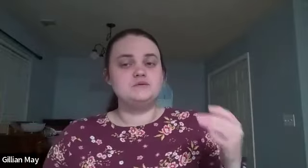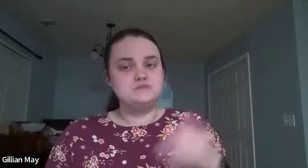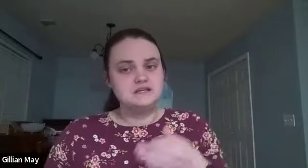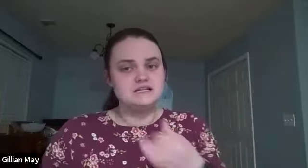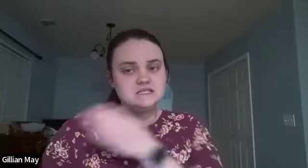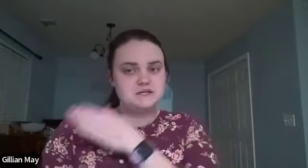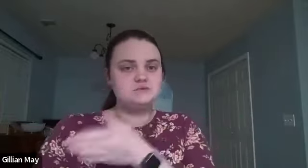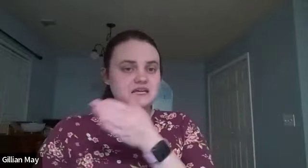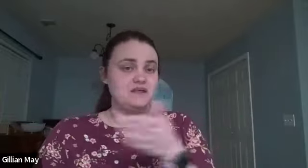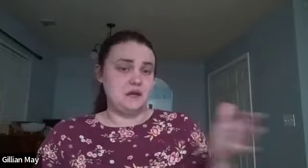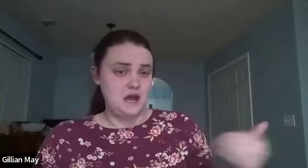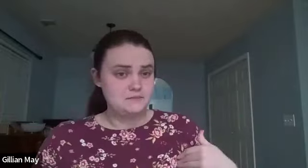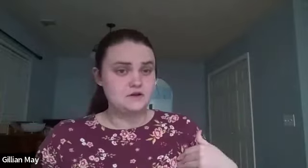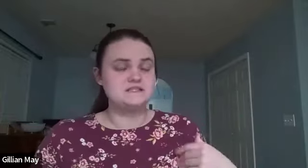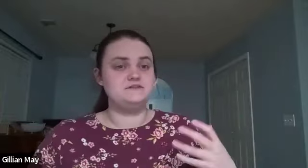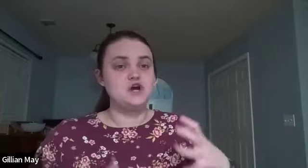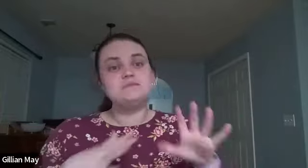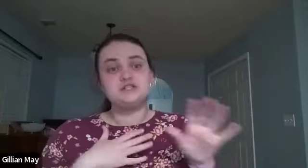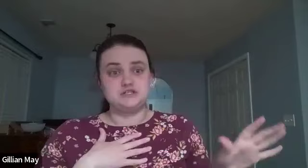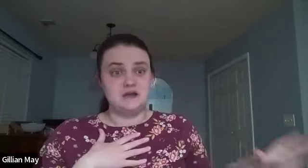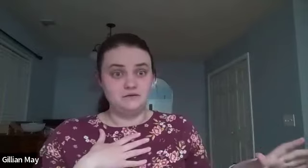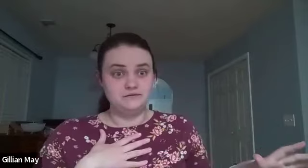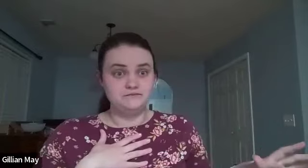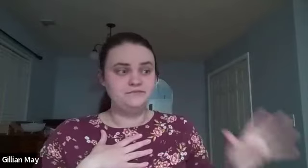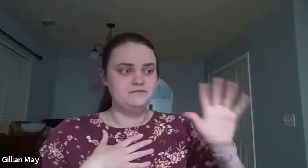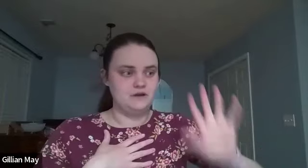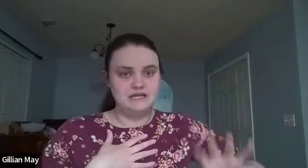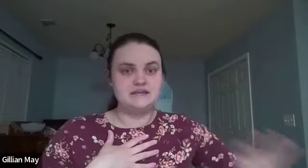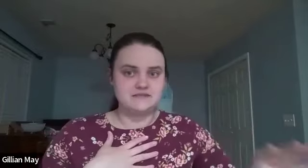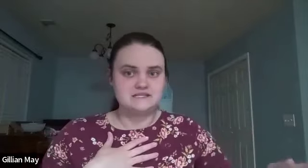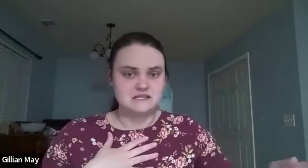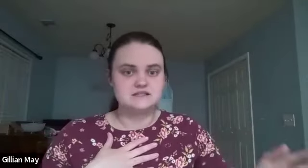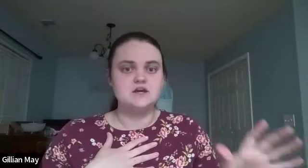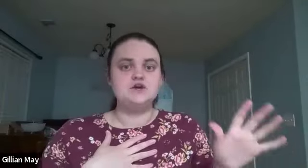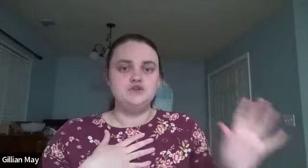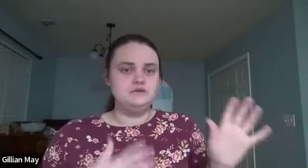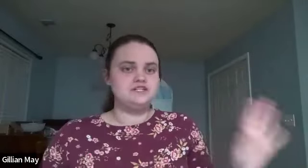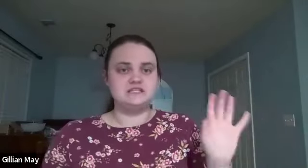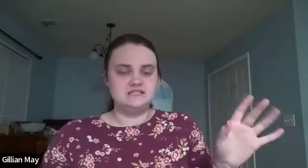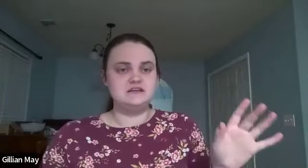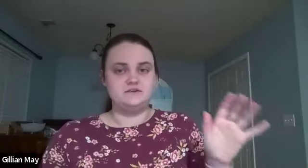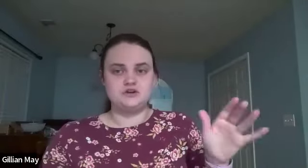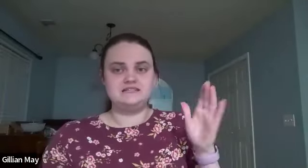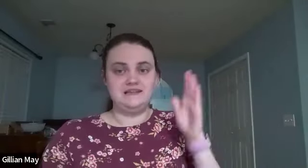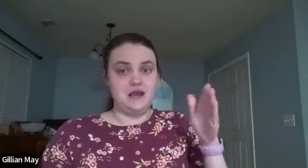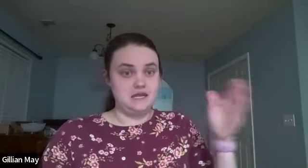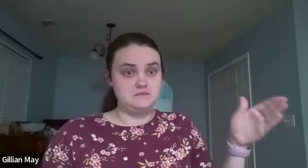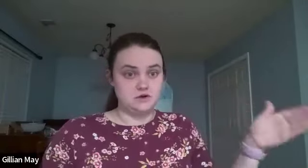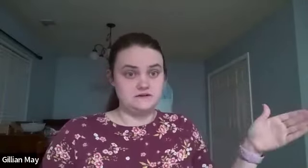what's really nice, especially with saying like I'm nervous, if you're talking about yourself for any of these things, you can just easily, if you're trying to say like I am